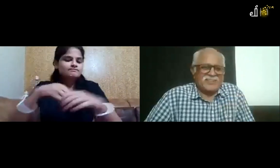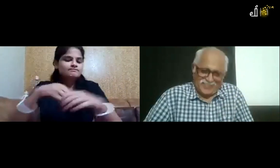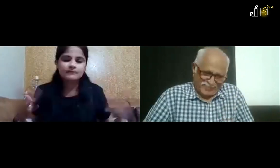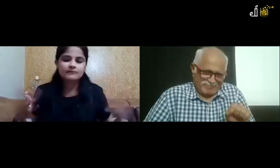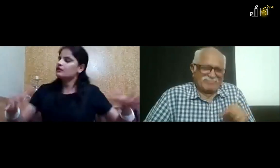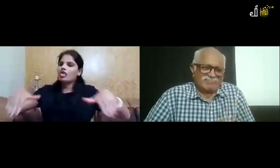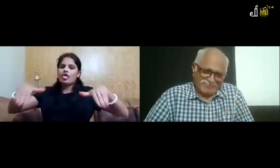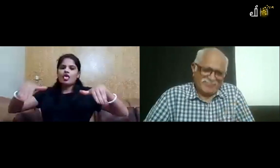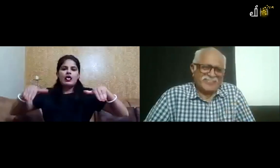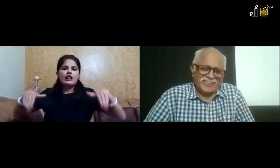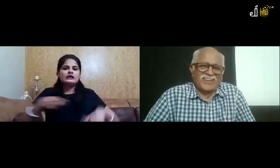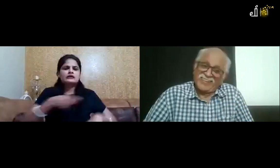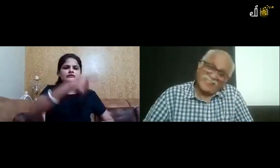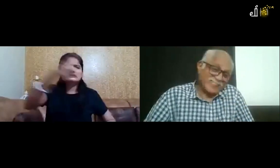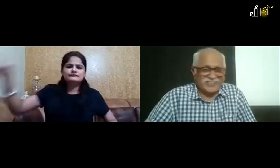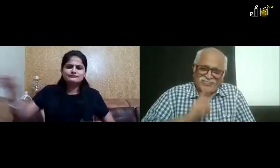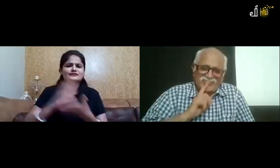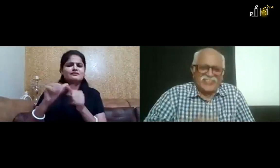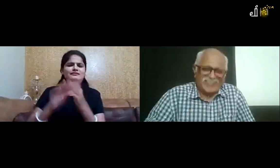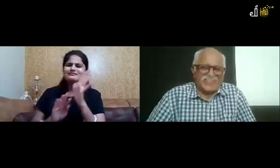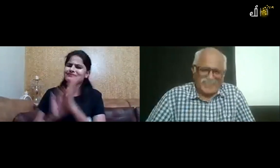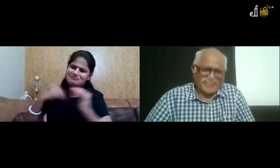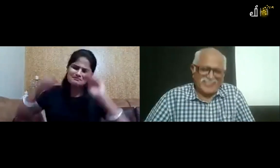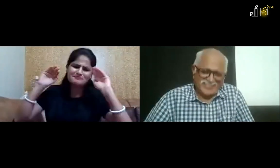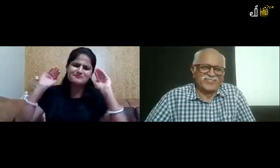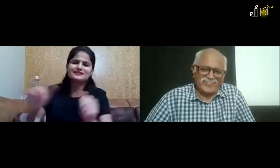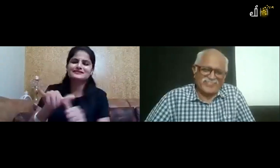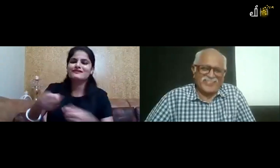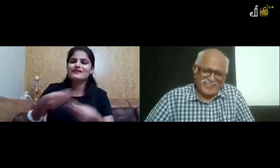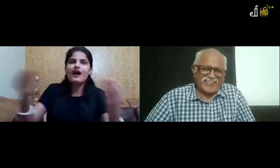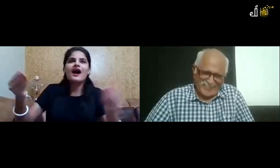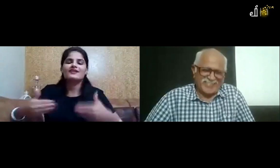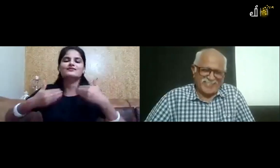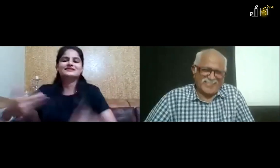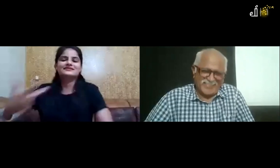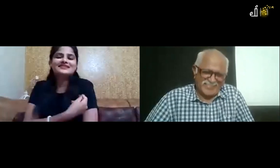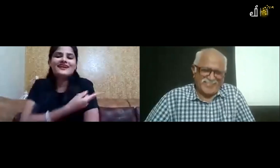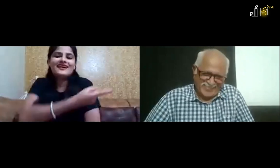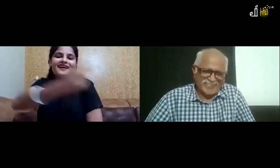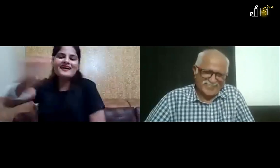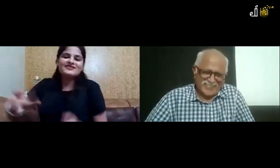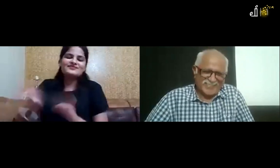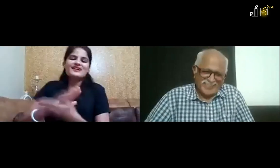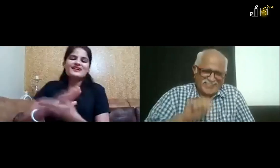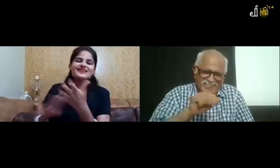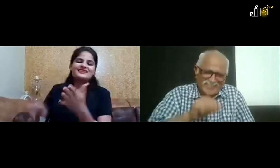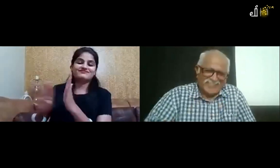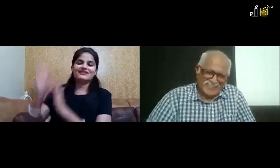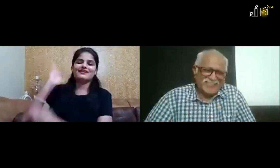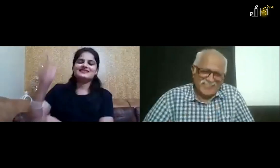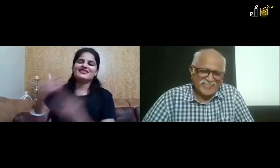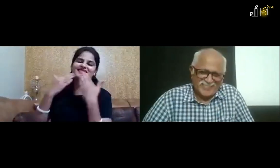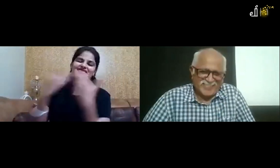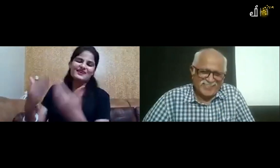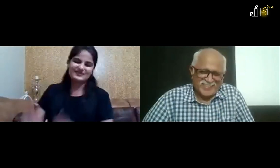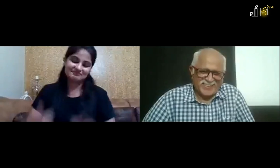big, big problem. I would not have been able to get the vaccine. But Yeah, yes, Here a Million, thank you so much. They gave us the access. They